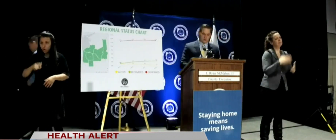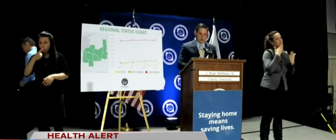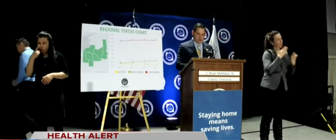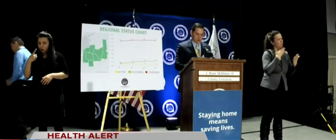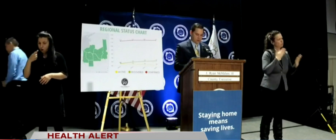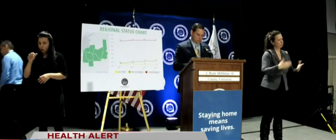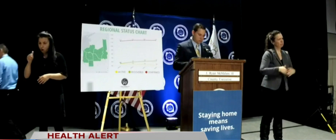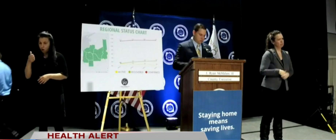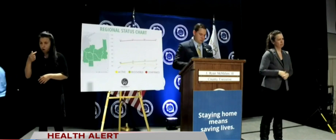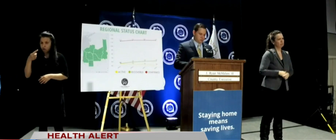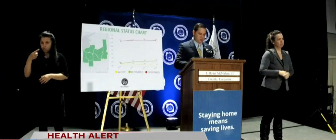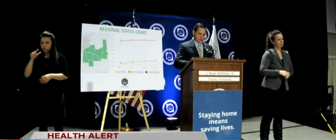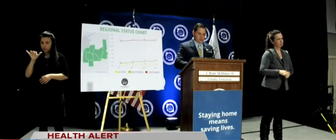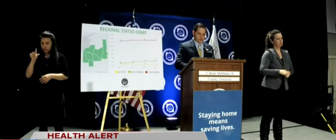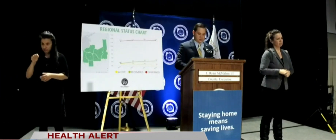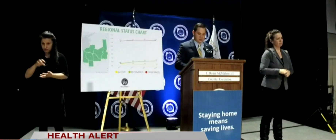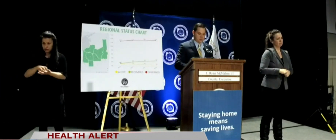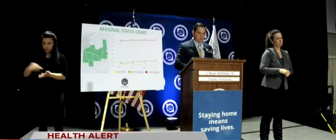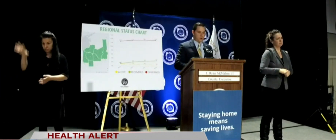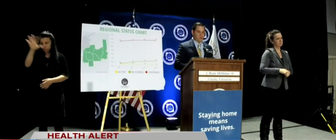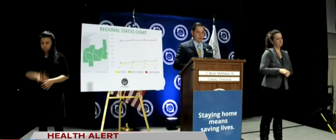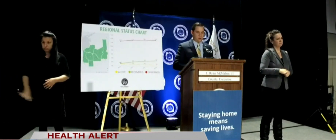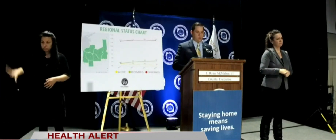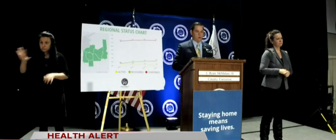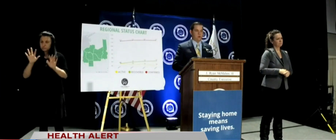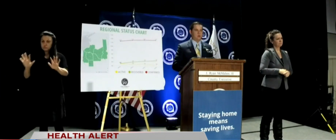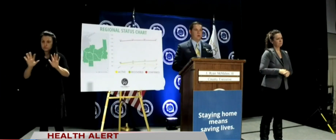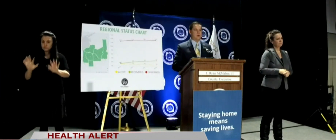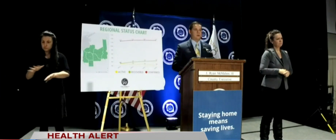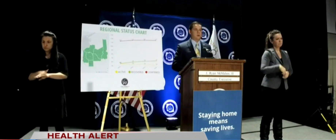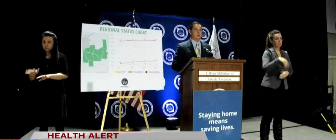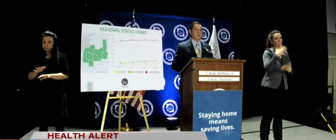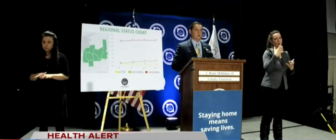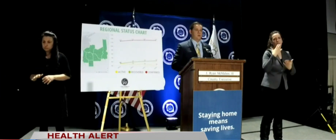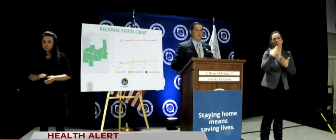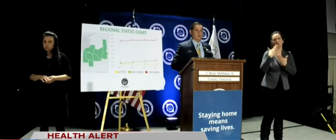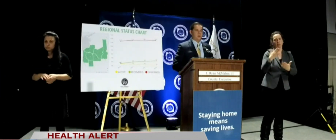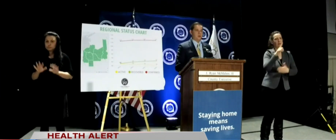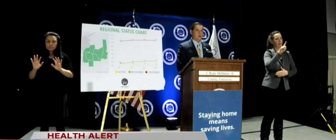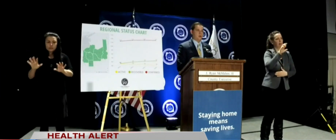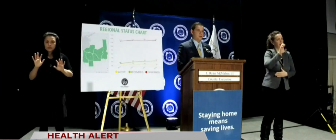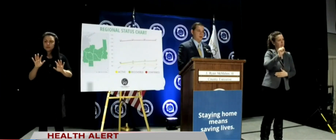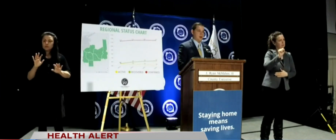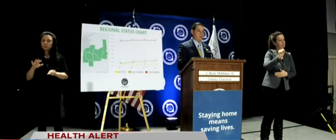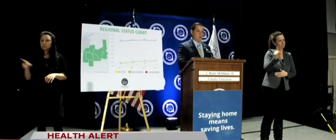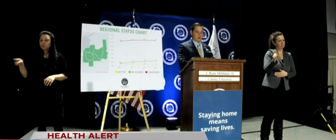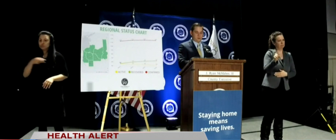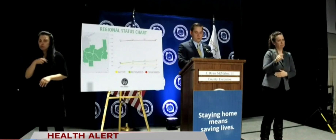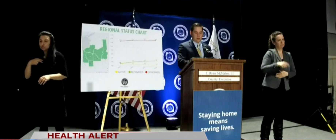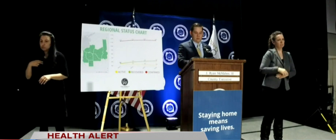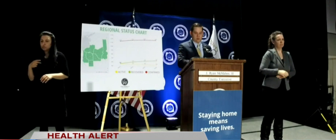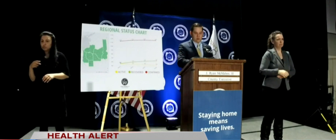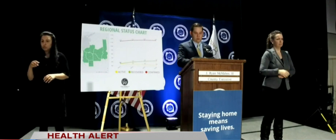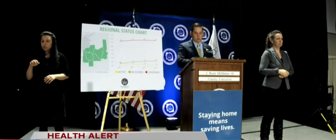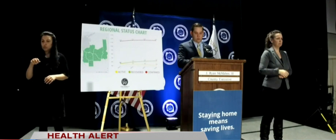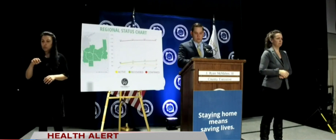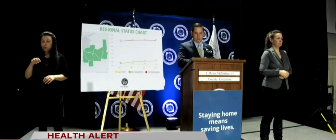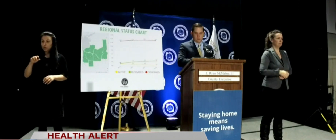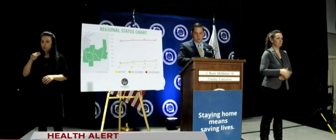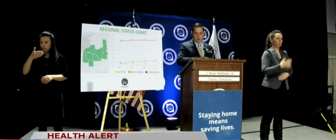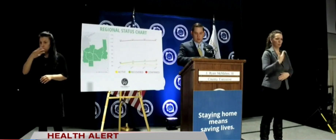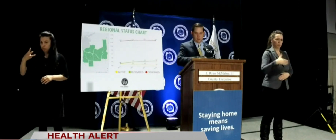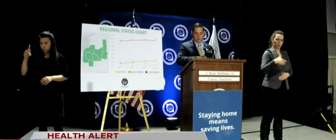I want to thank Les and his team for all their great work. We are very, very lucky to have the partners we have in our